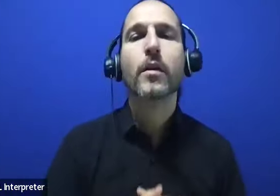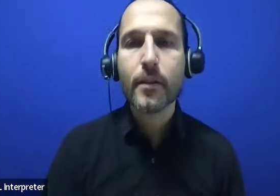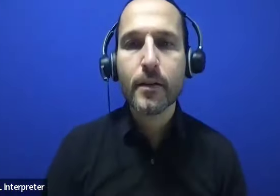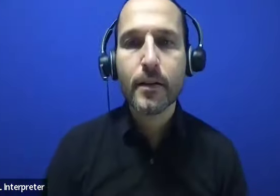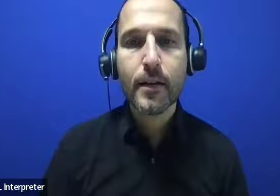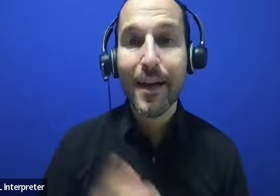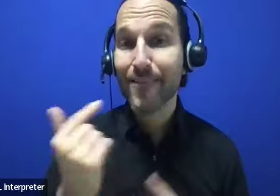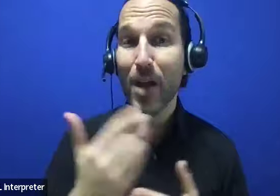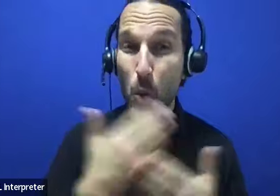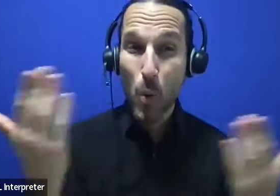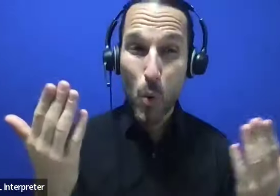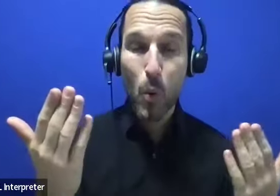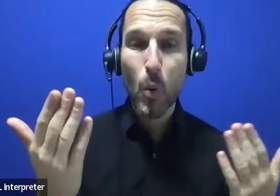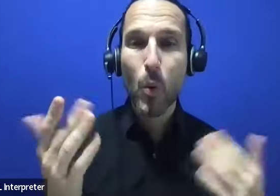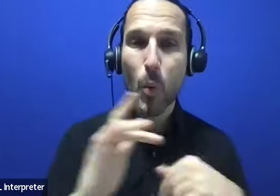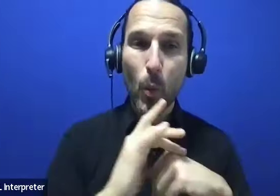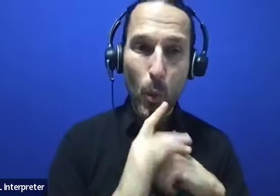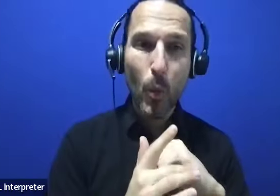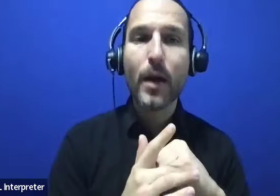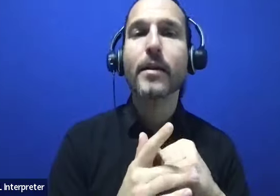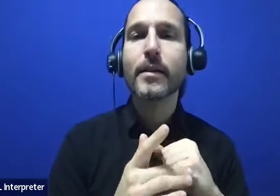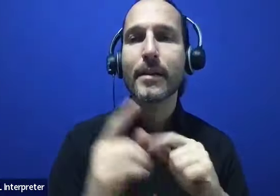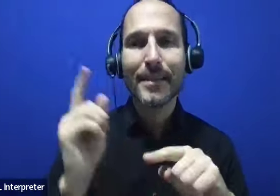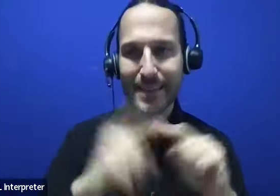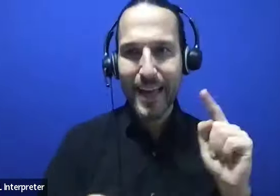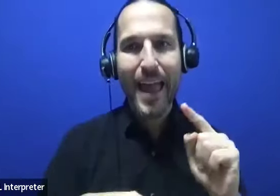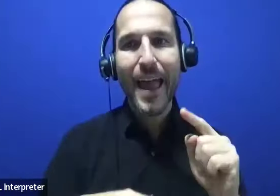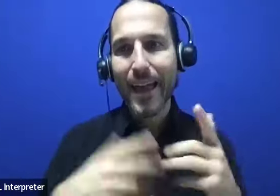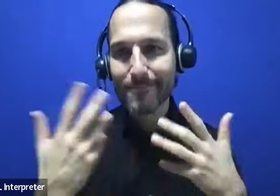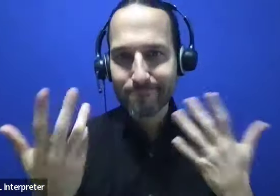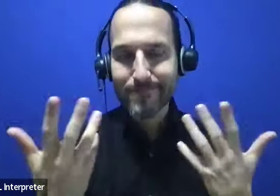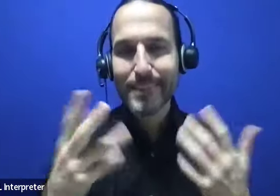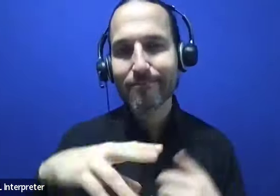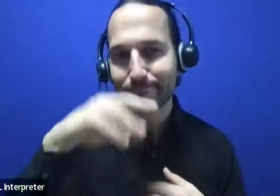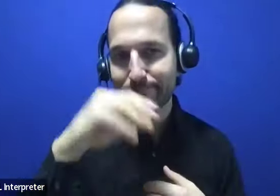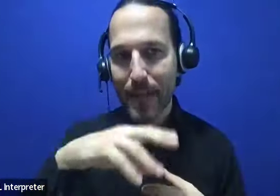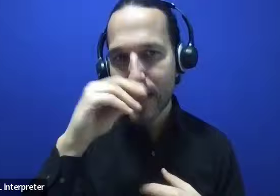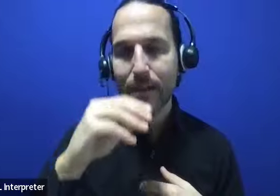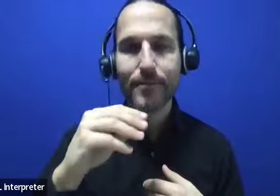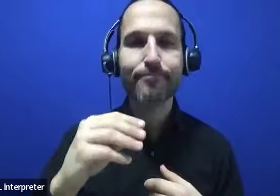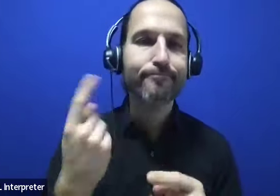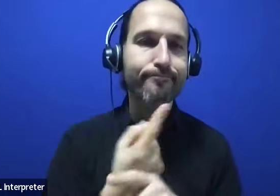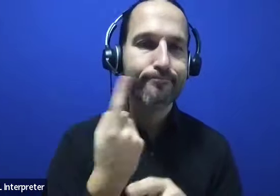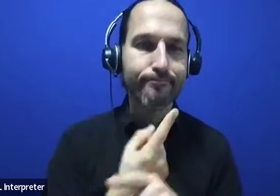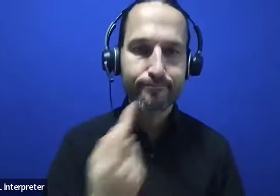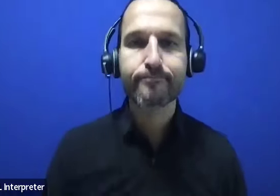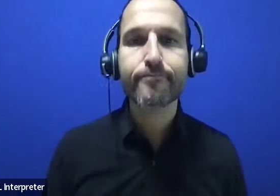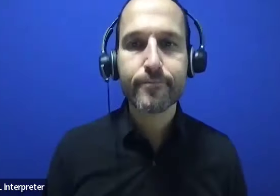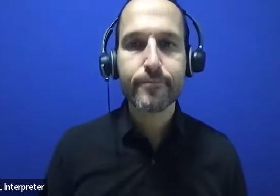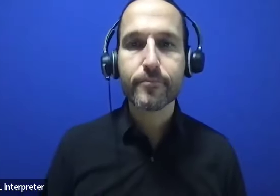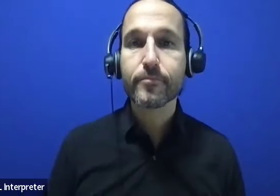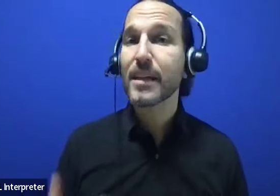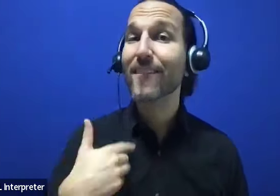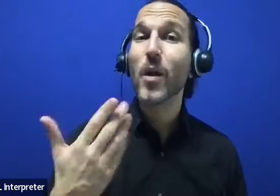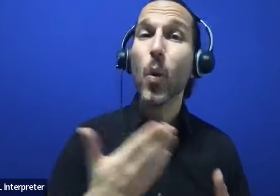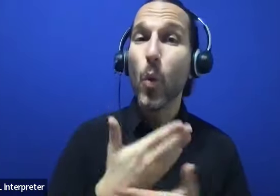So if you don't have the nasal buds, you're not going to be able to smell terribly well. And a lack of sense